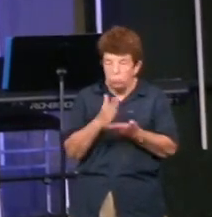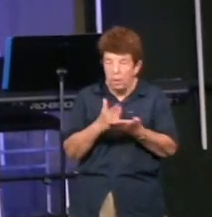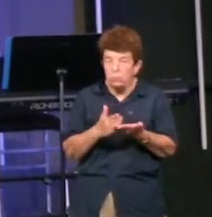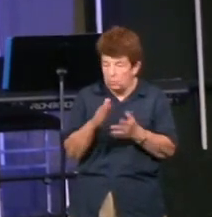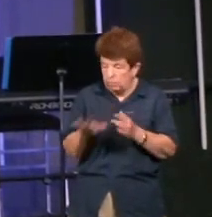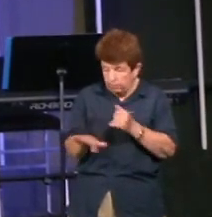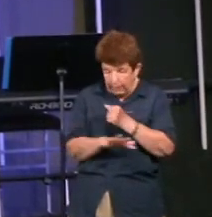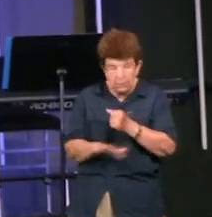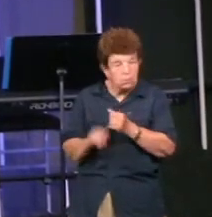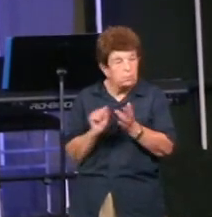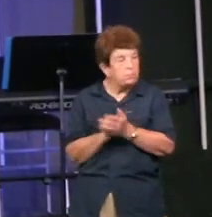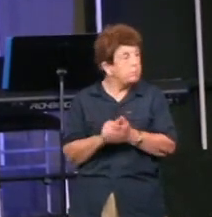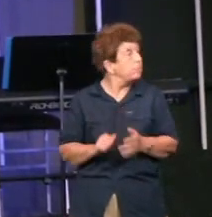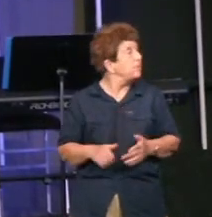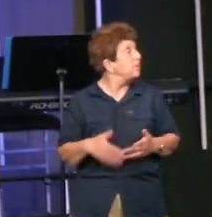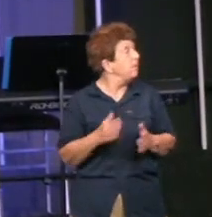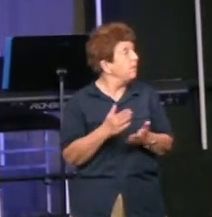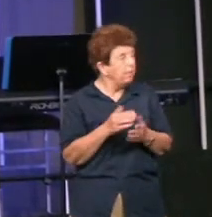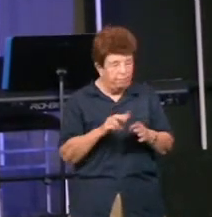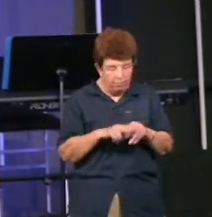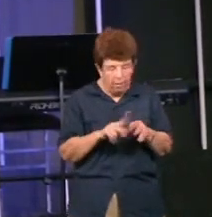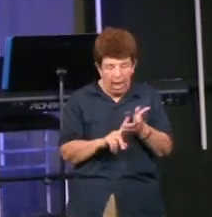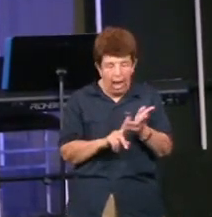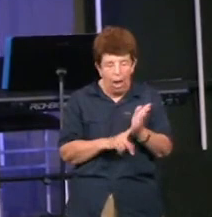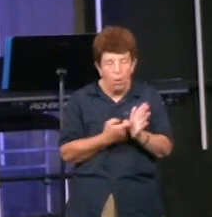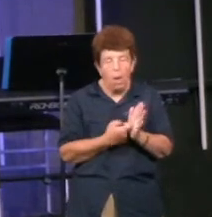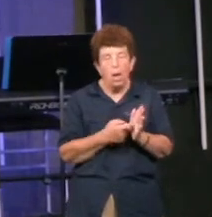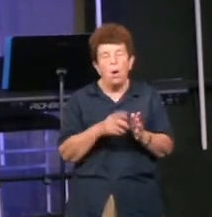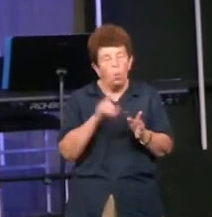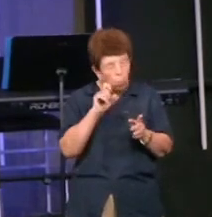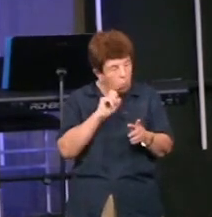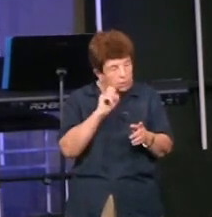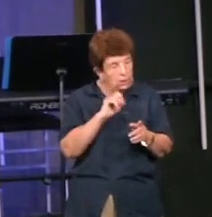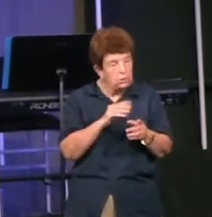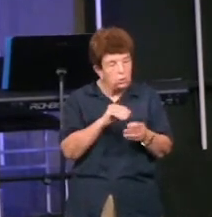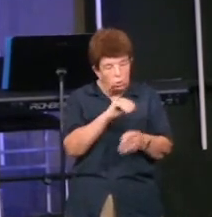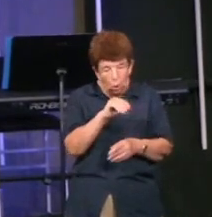basic, right? Flour, water, salt.